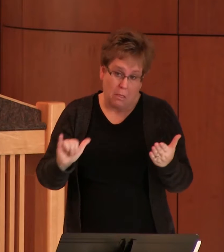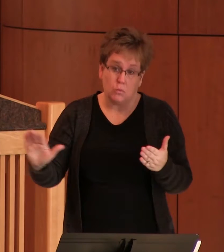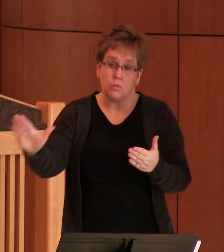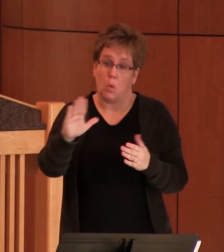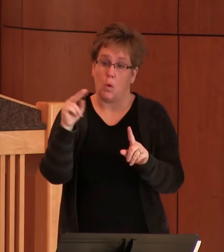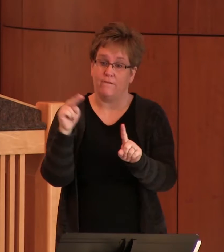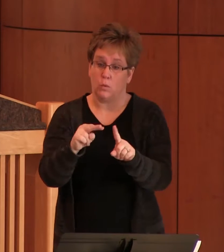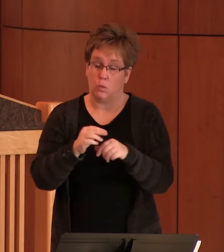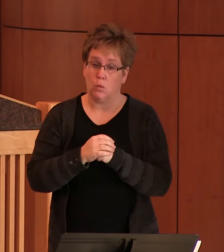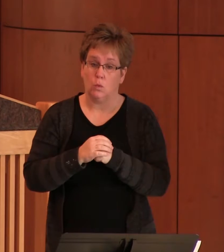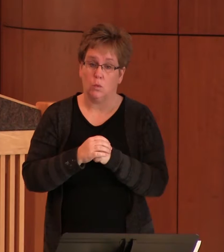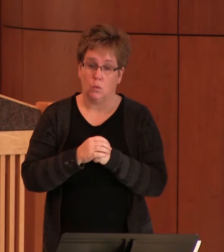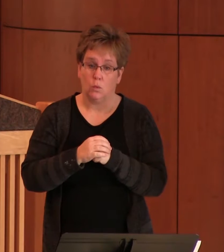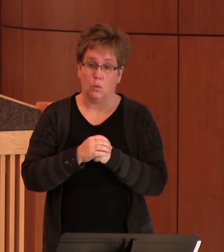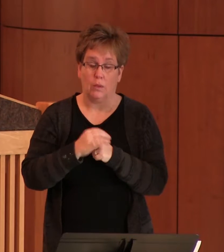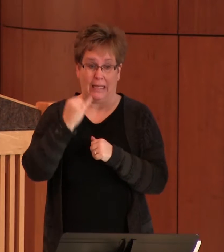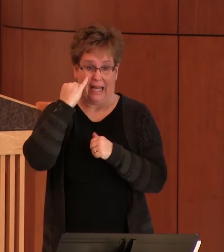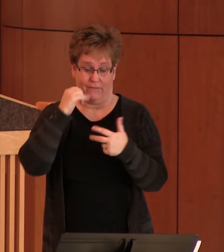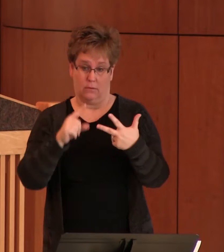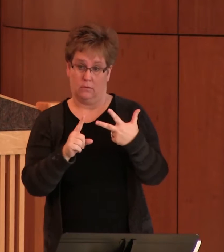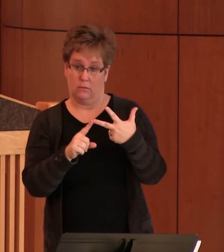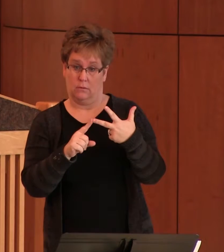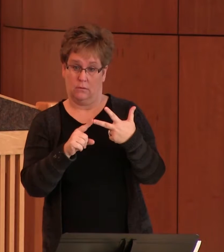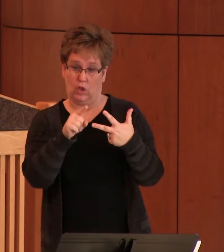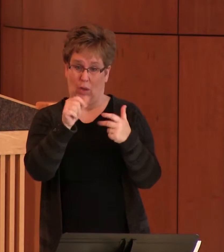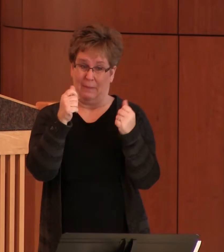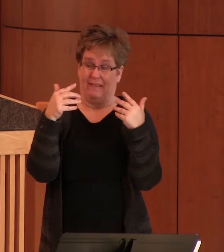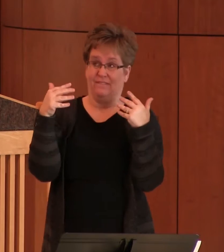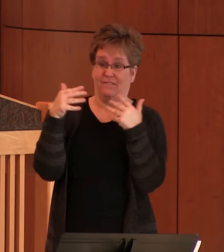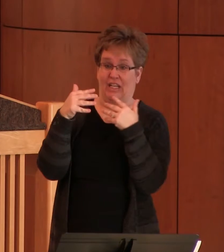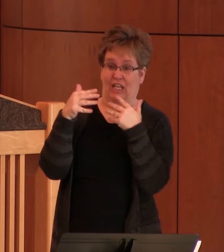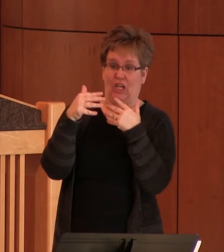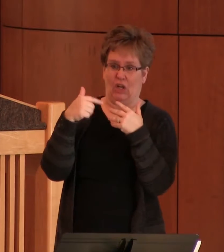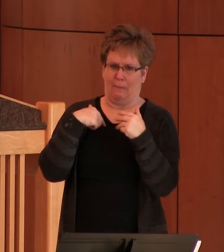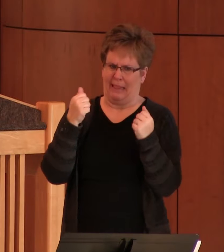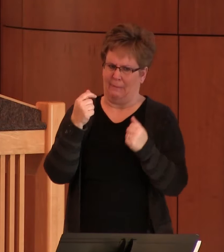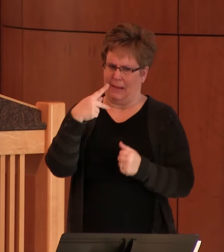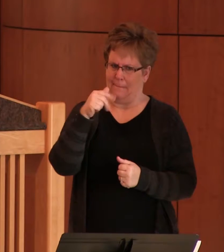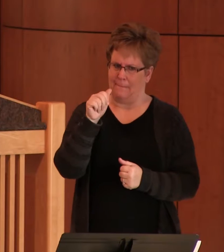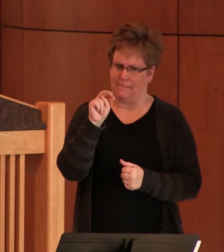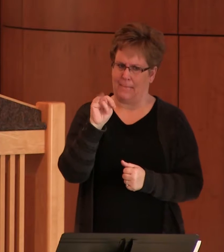And if I see God this way, I'm actually just a little panicked.